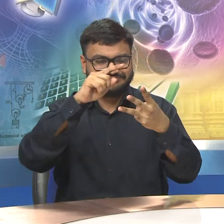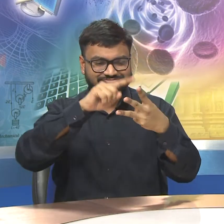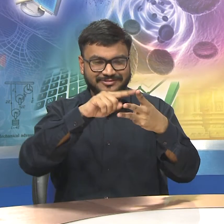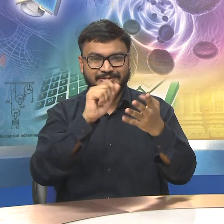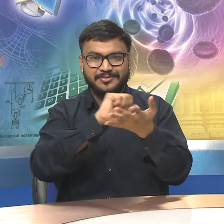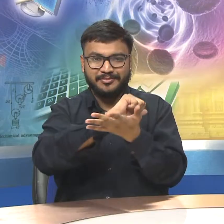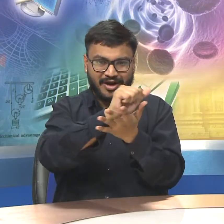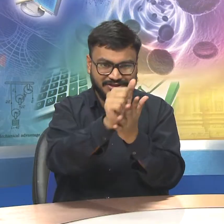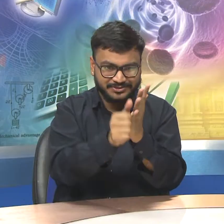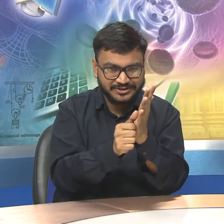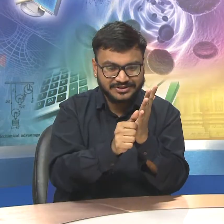In some sign,